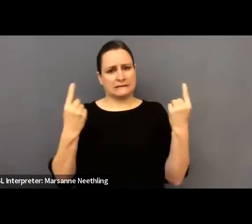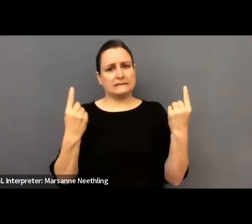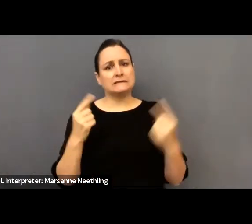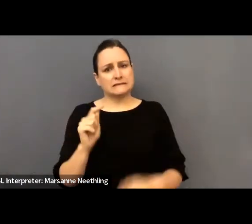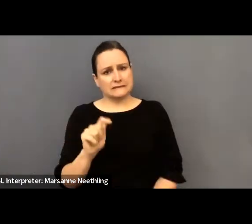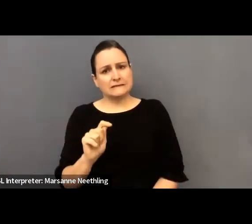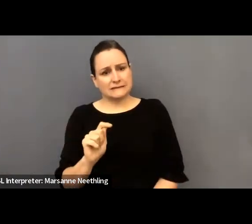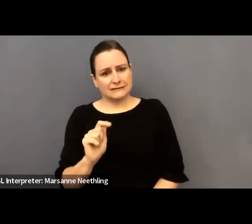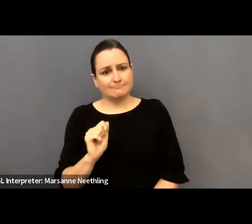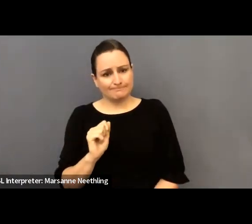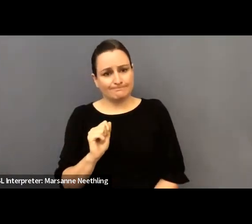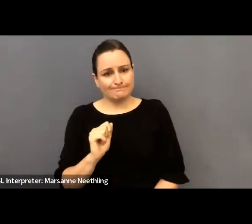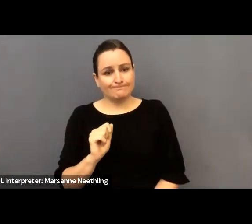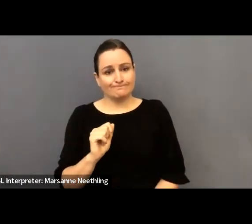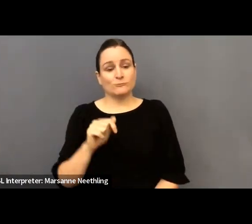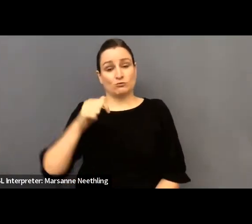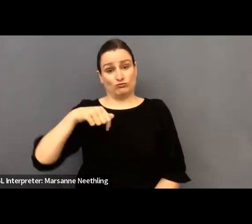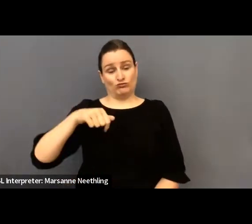panel,